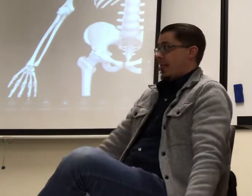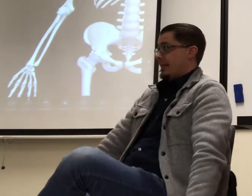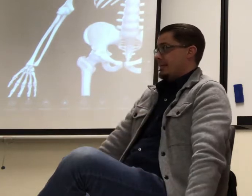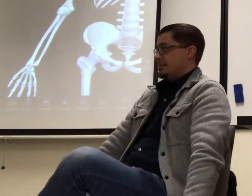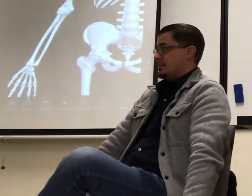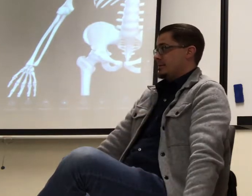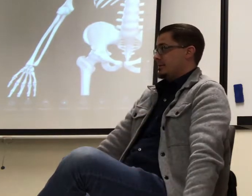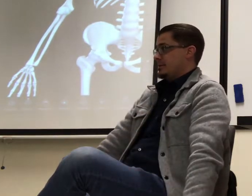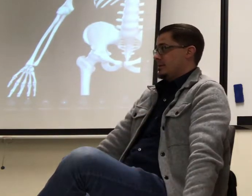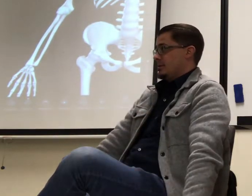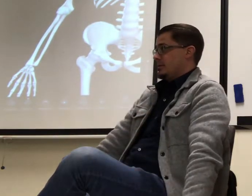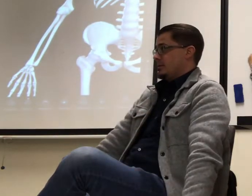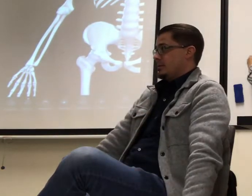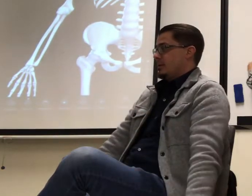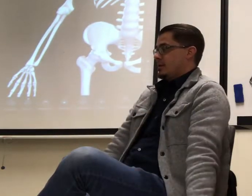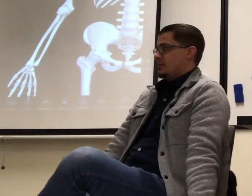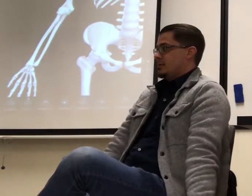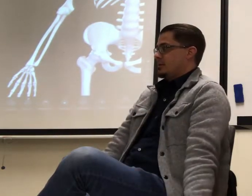strain.